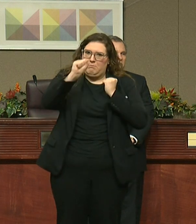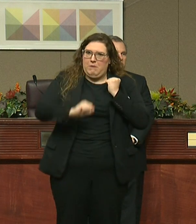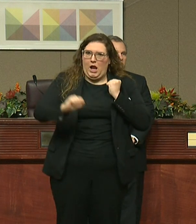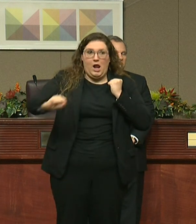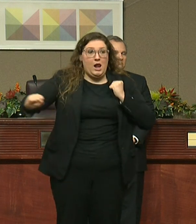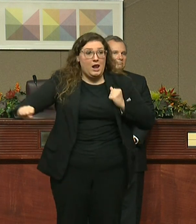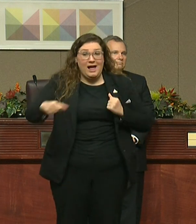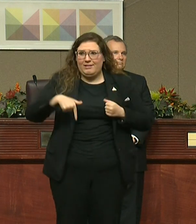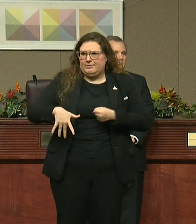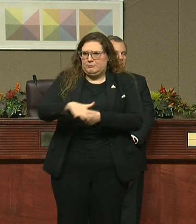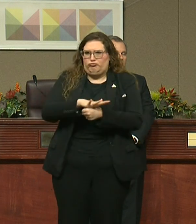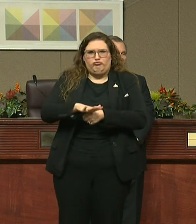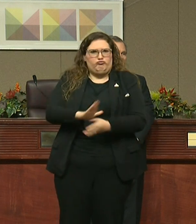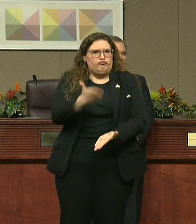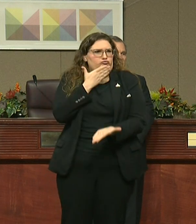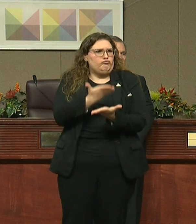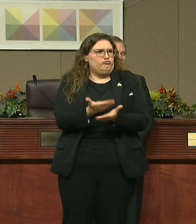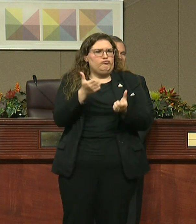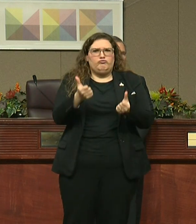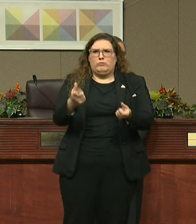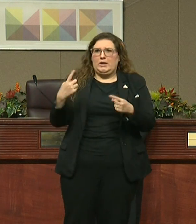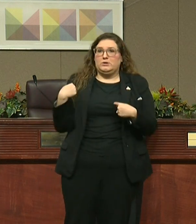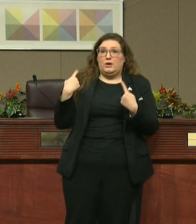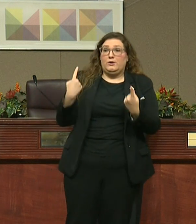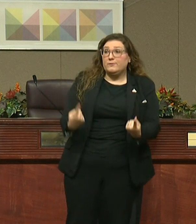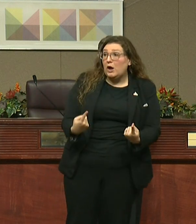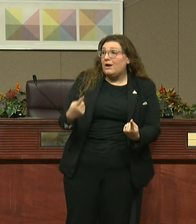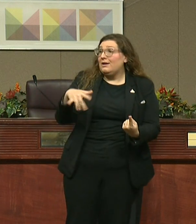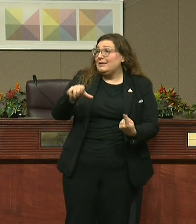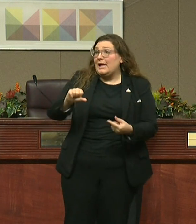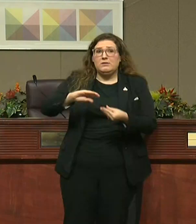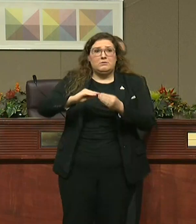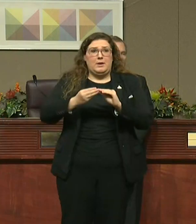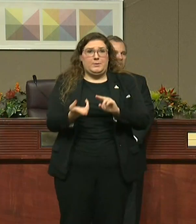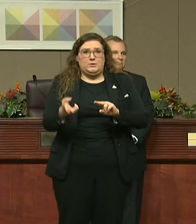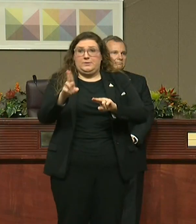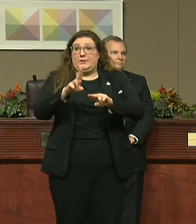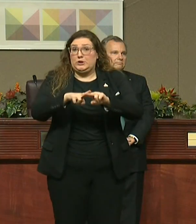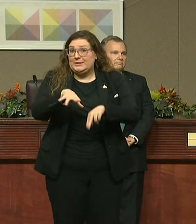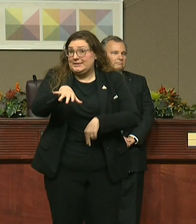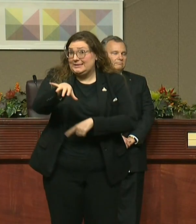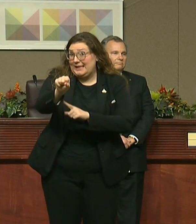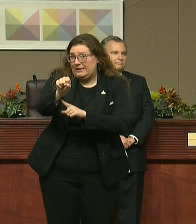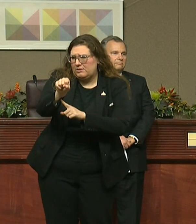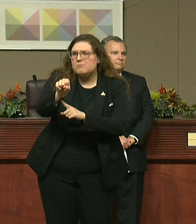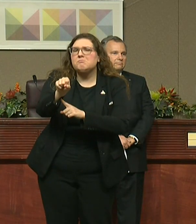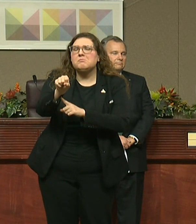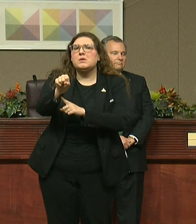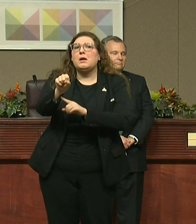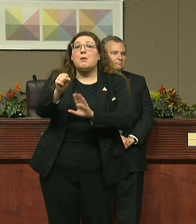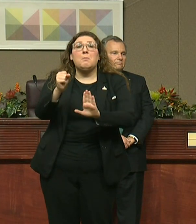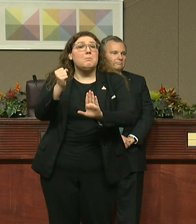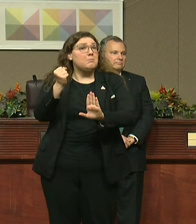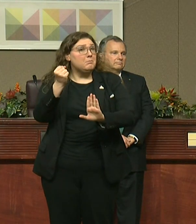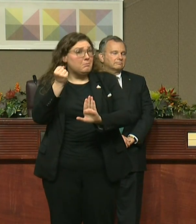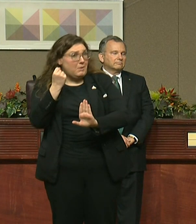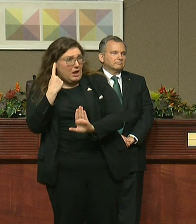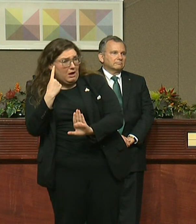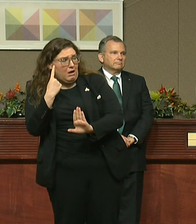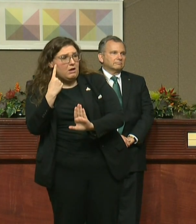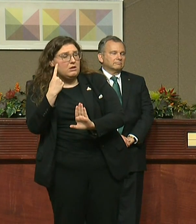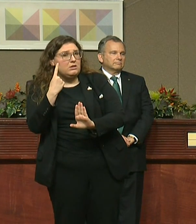well, although we have seen an increase in the number of cases that were suspected. But we have a